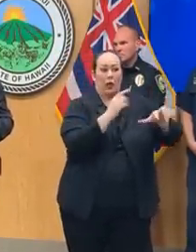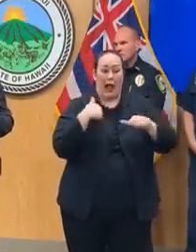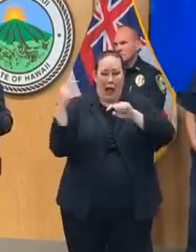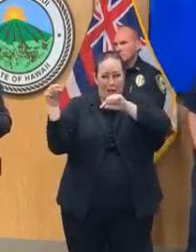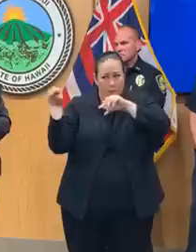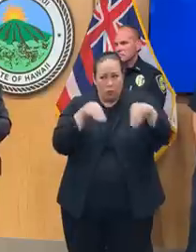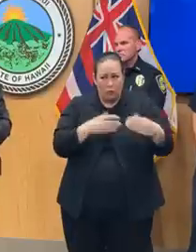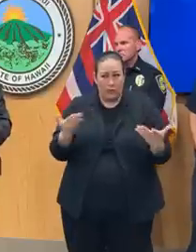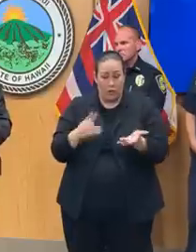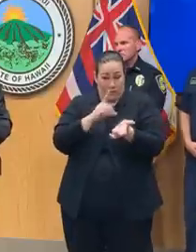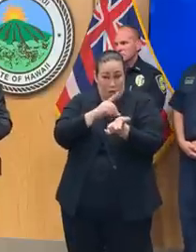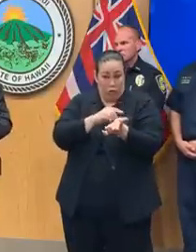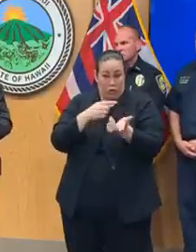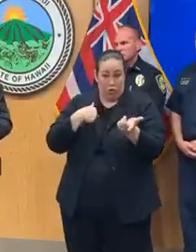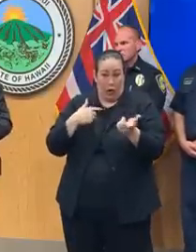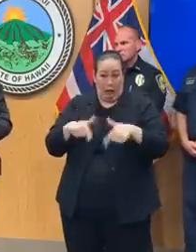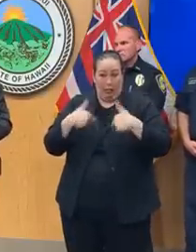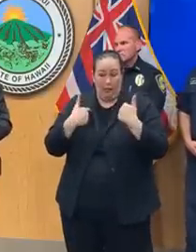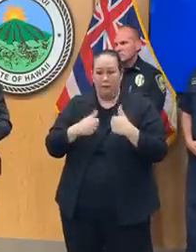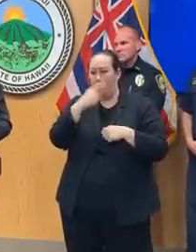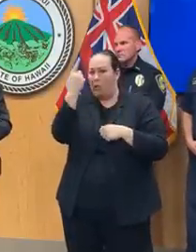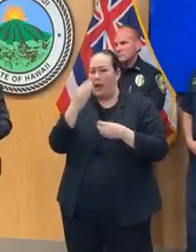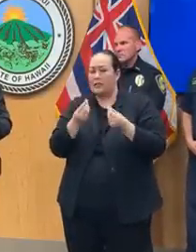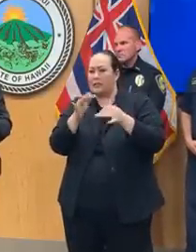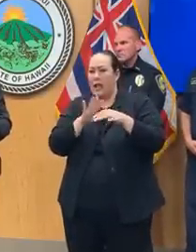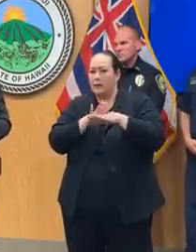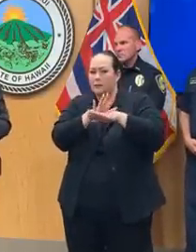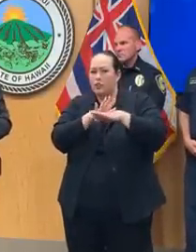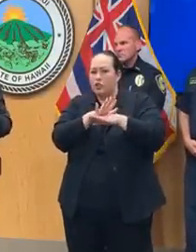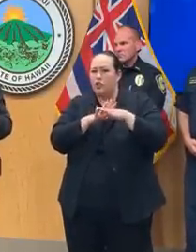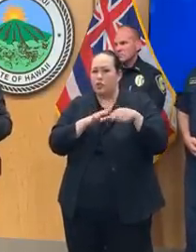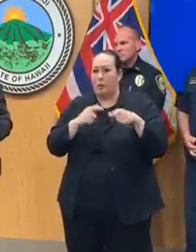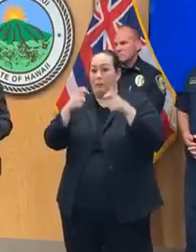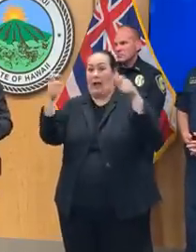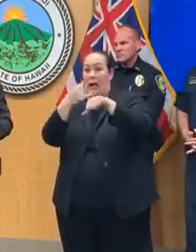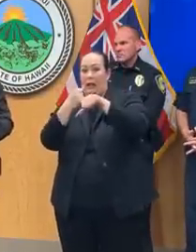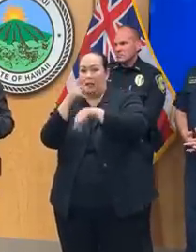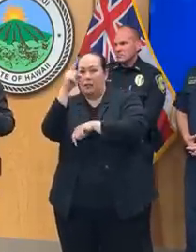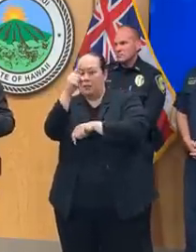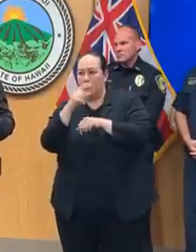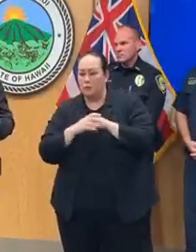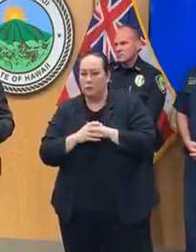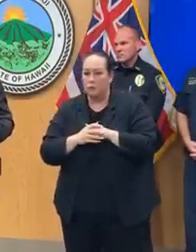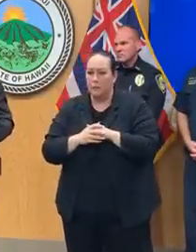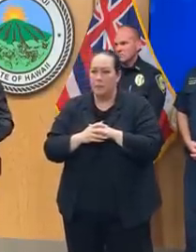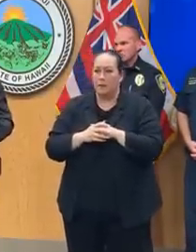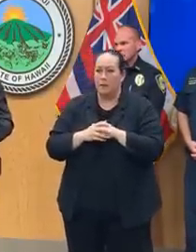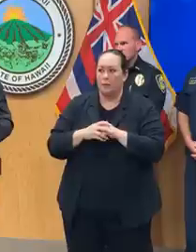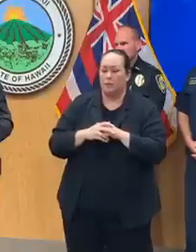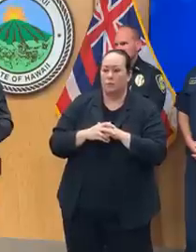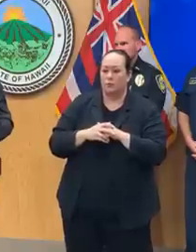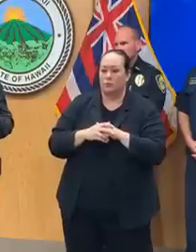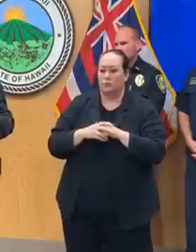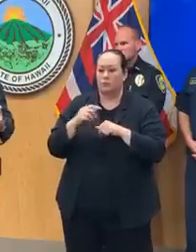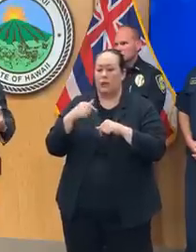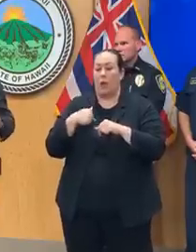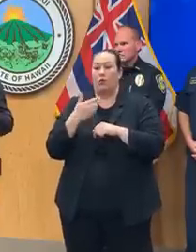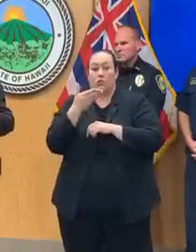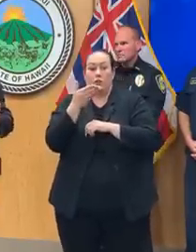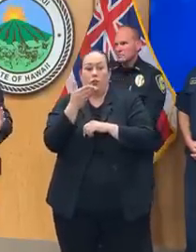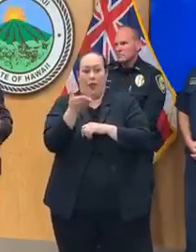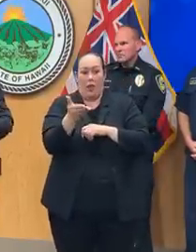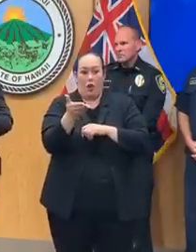to me when I lived on Black Sand Beach in Punaluu. I was there, again,